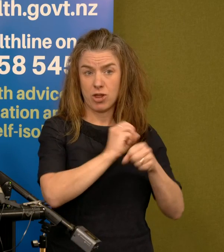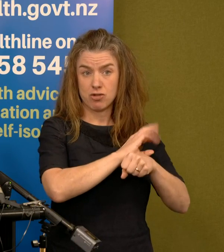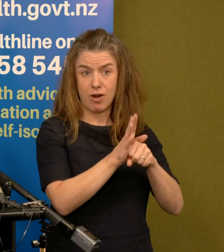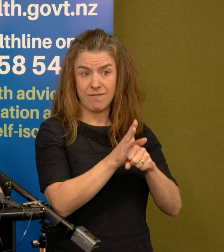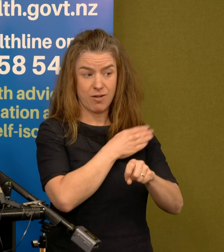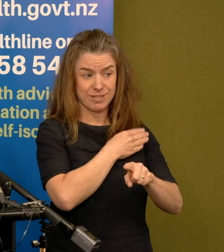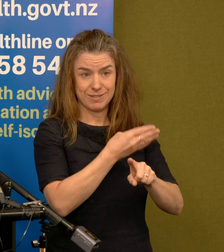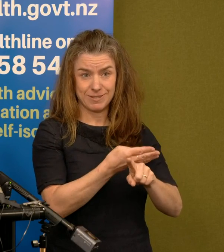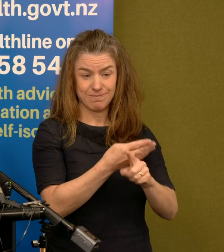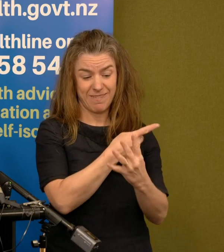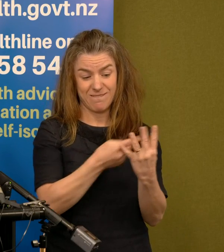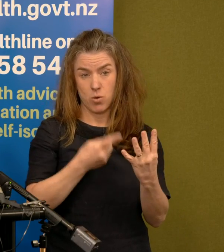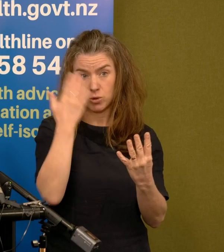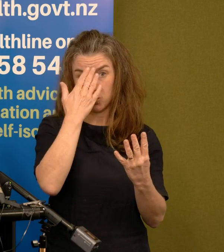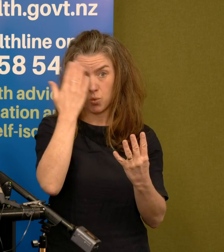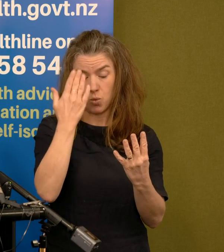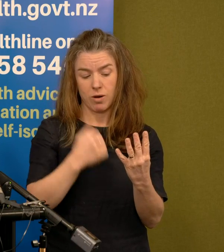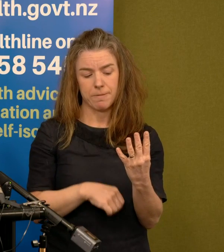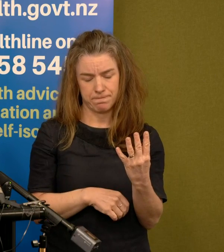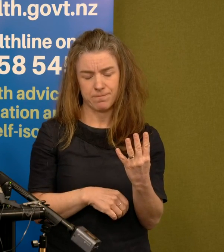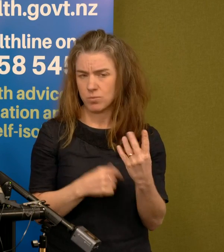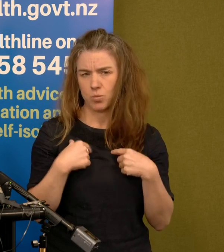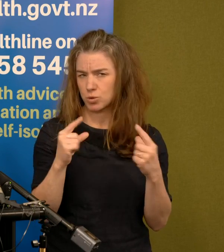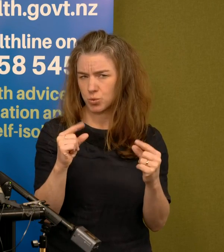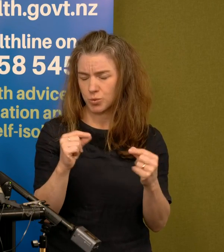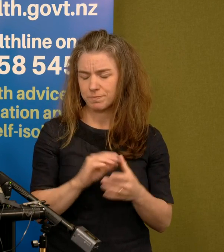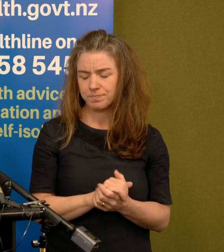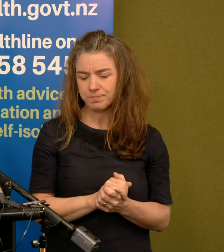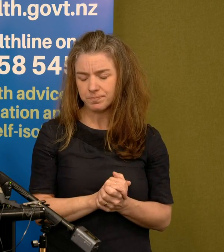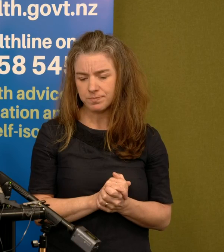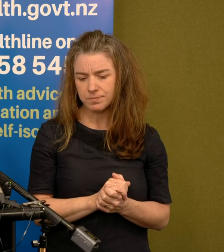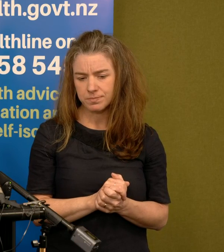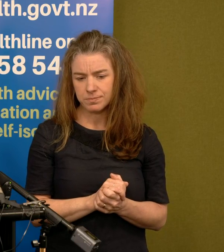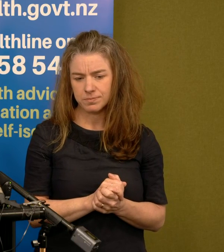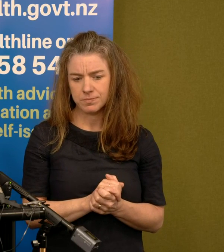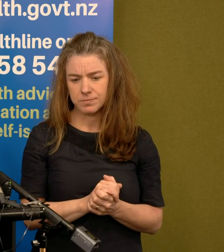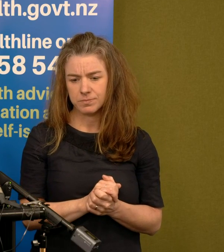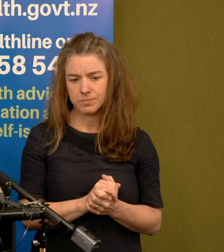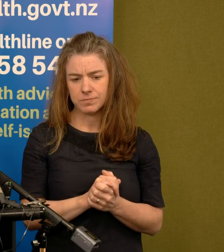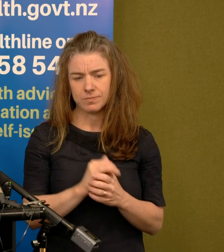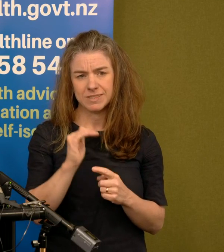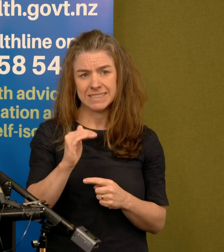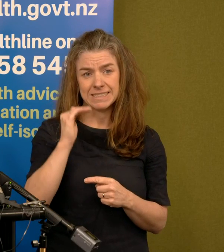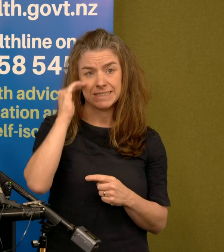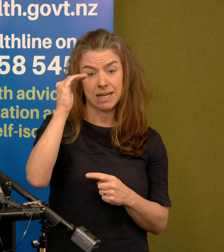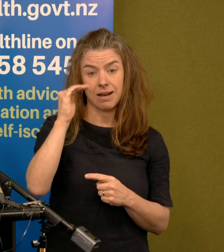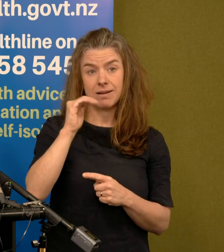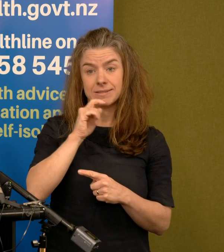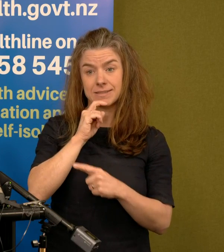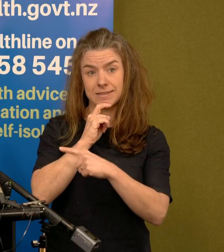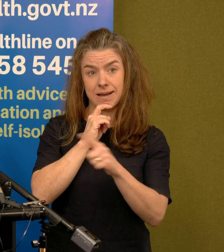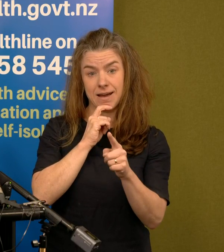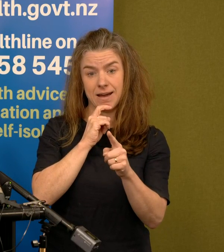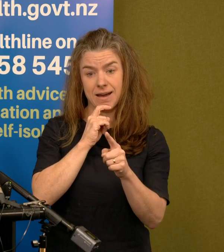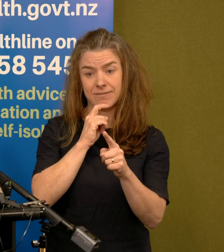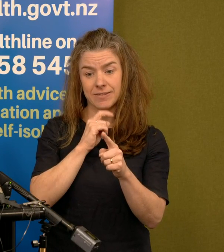as Ashley has mentioned, we have located some of our senior staff with the